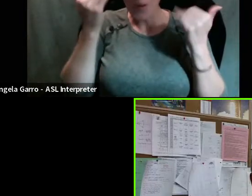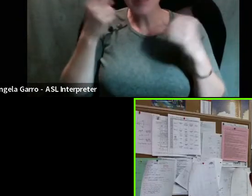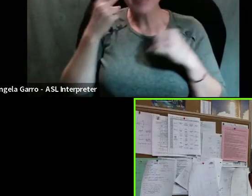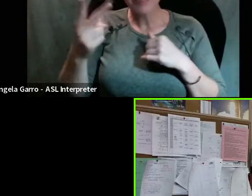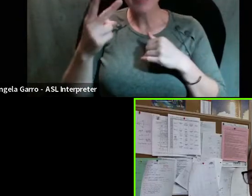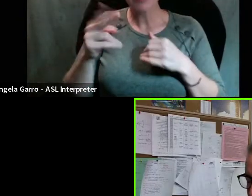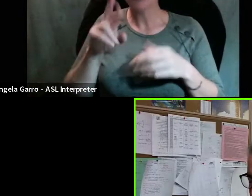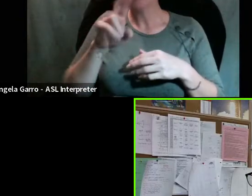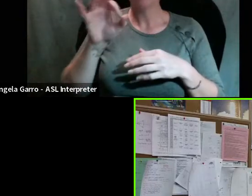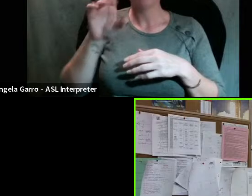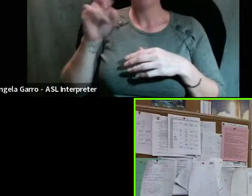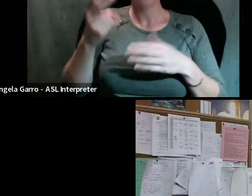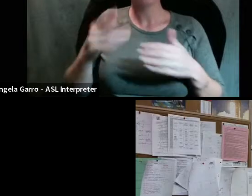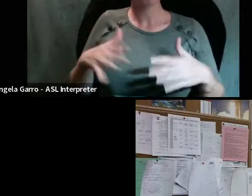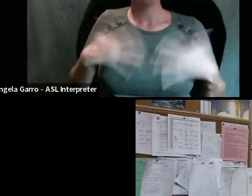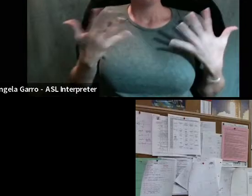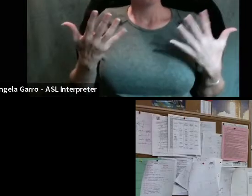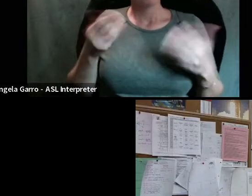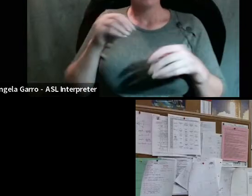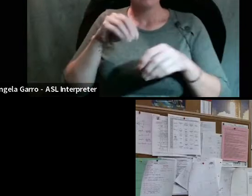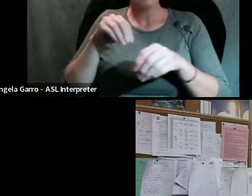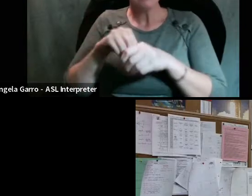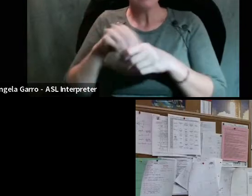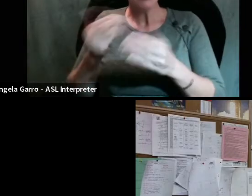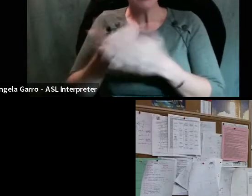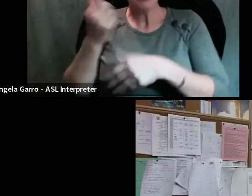year. Thank you. Thank you.